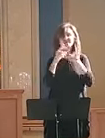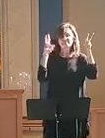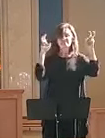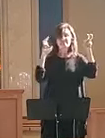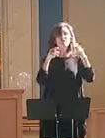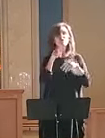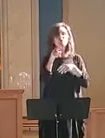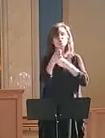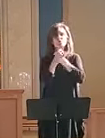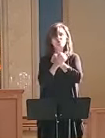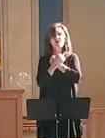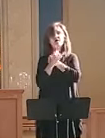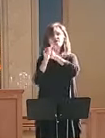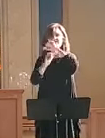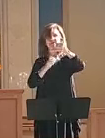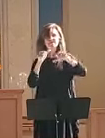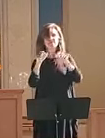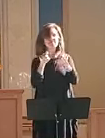as yourself.